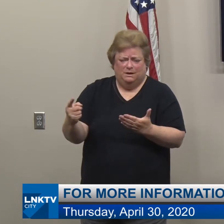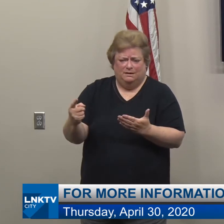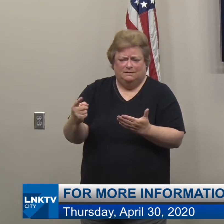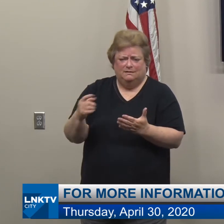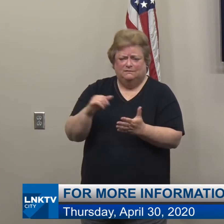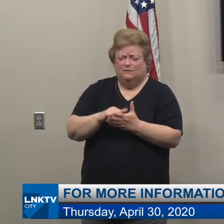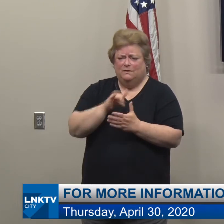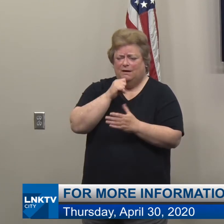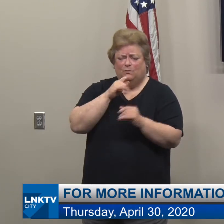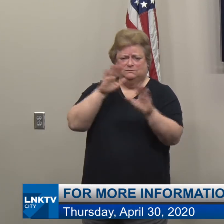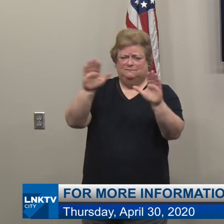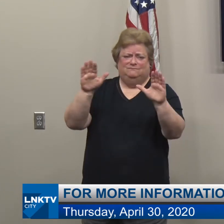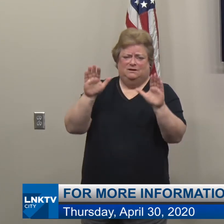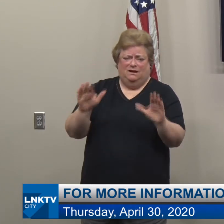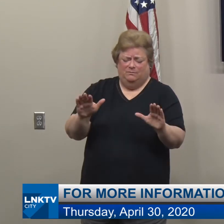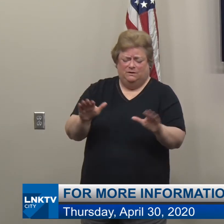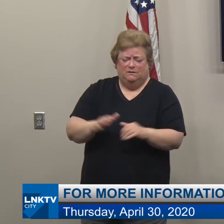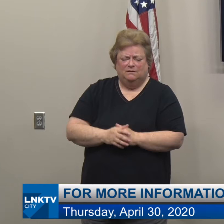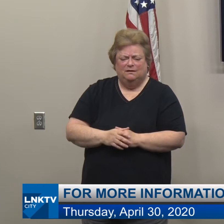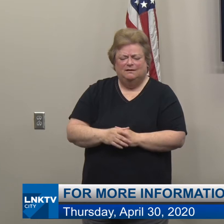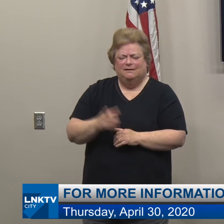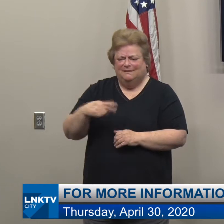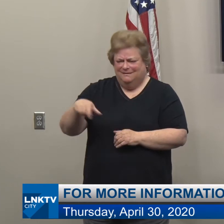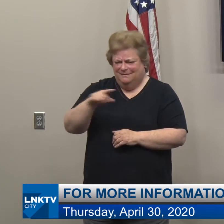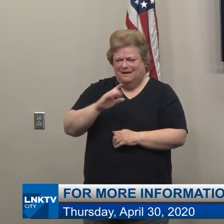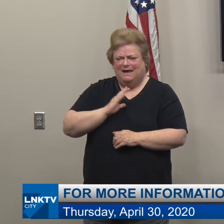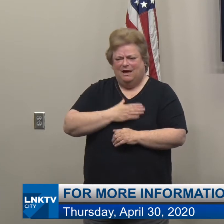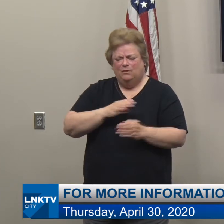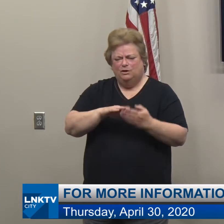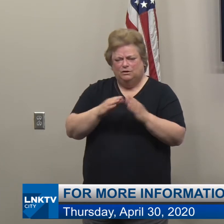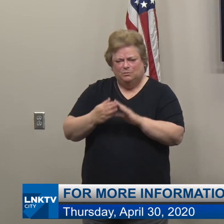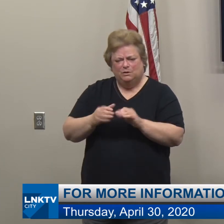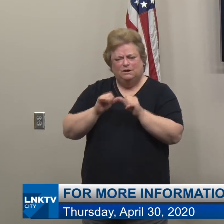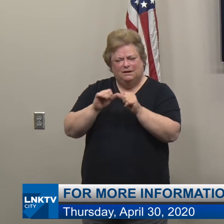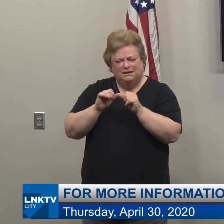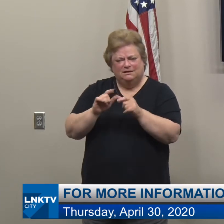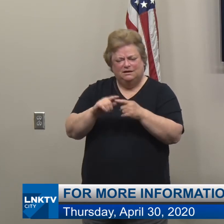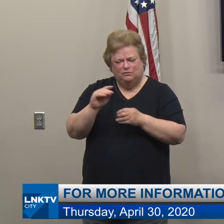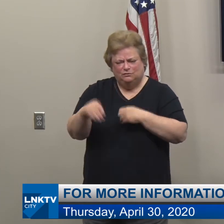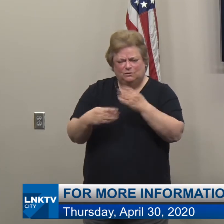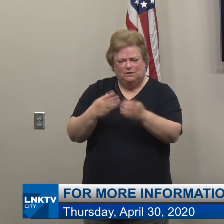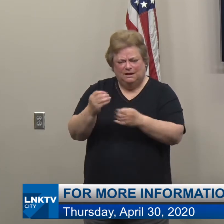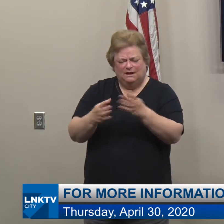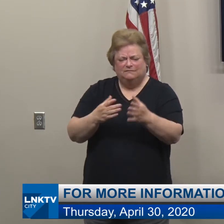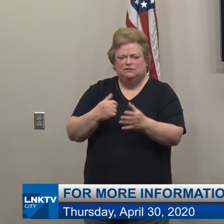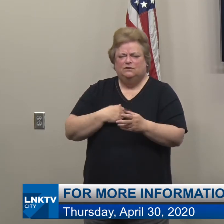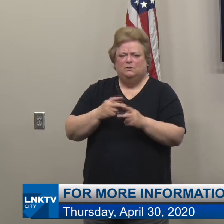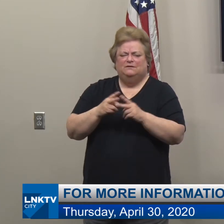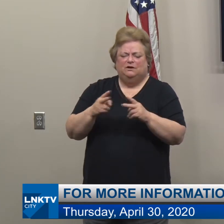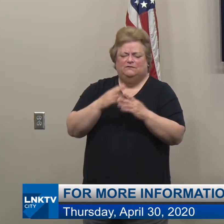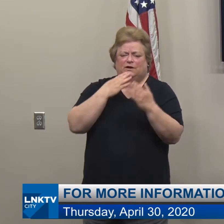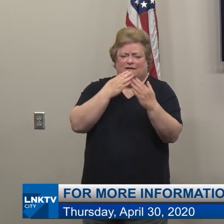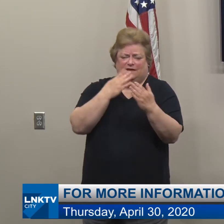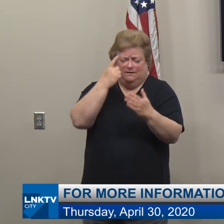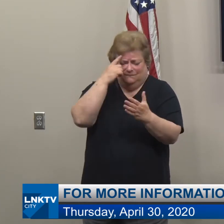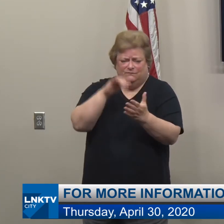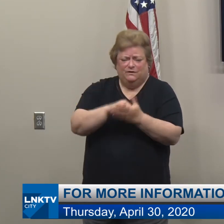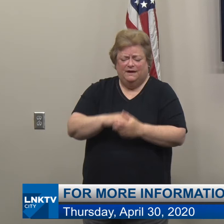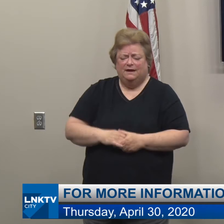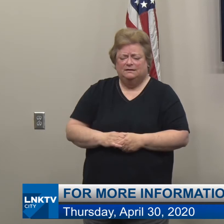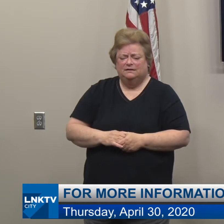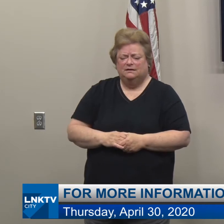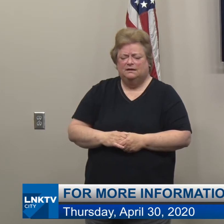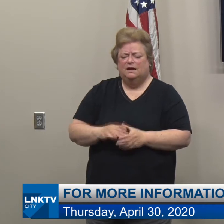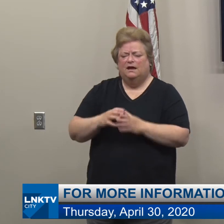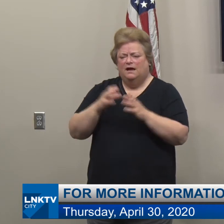short of phenomenal. And this is a community that continues to give, and so we're very, very thankful for that. I will say that there's